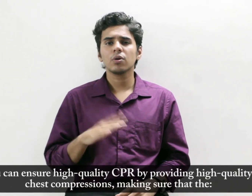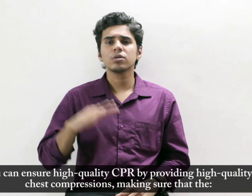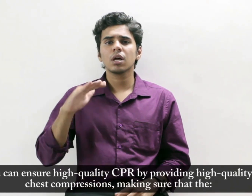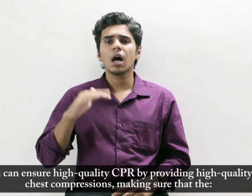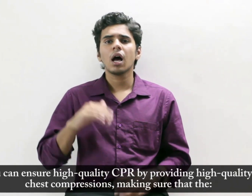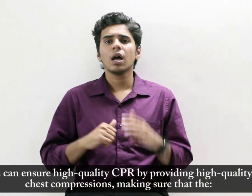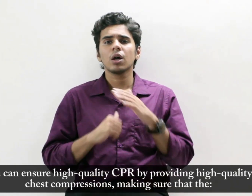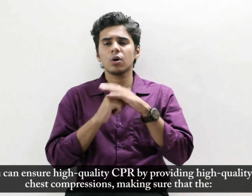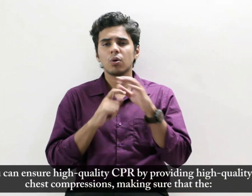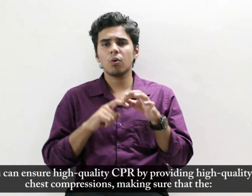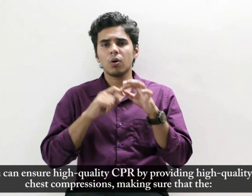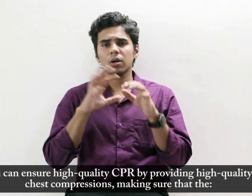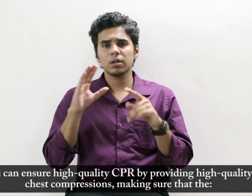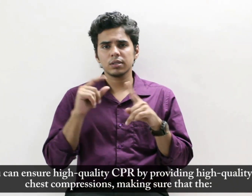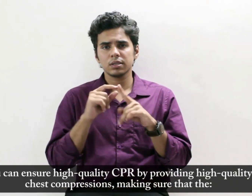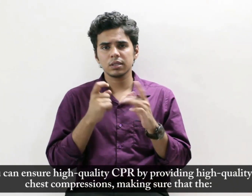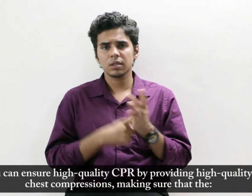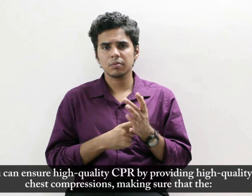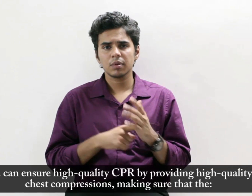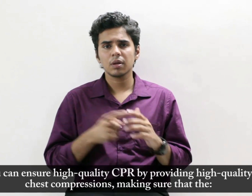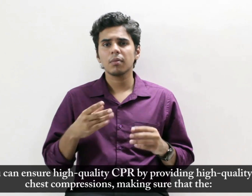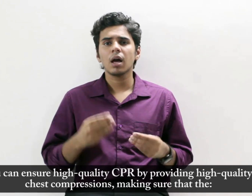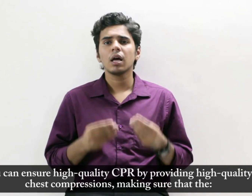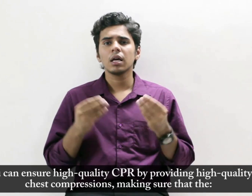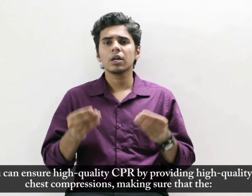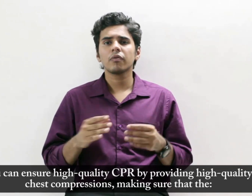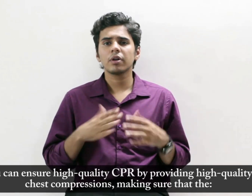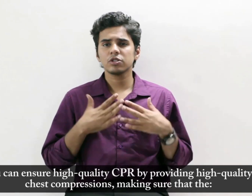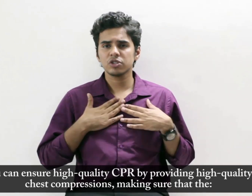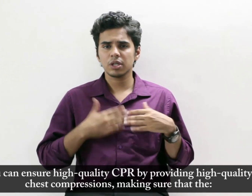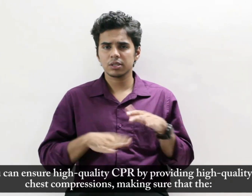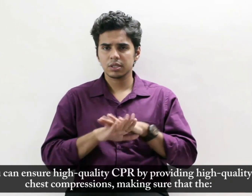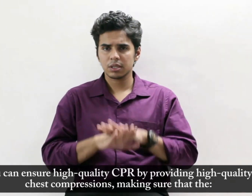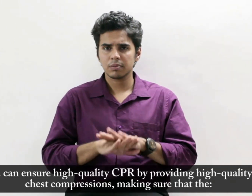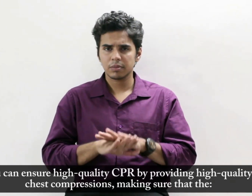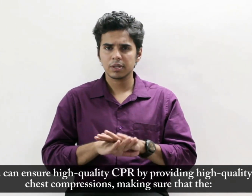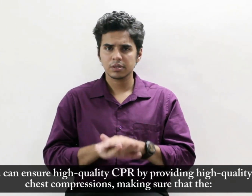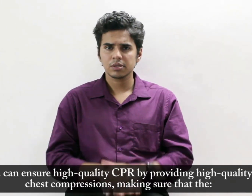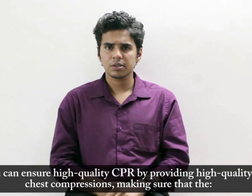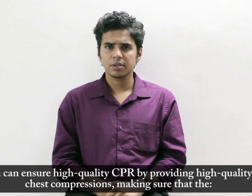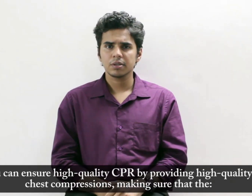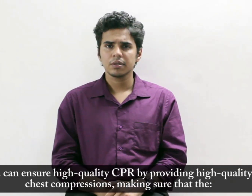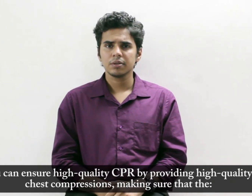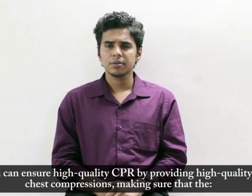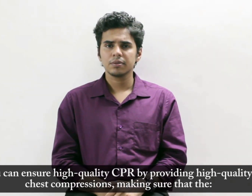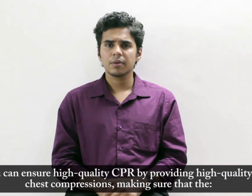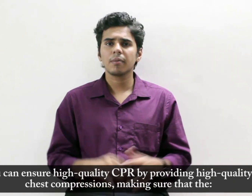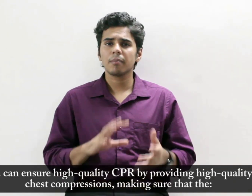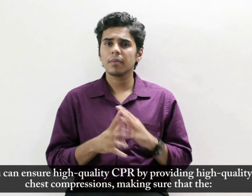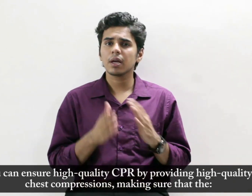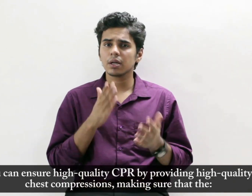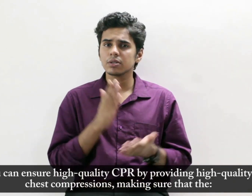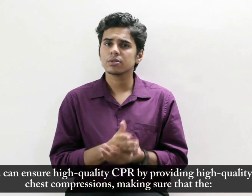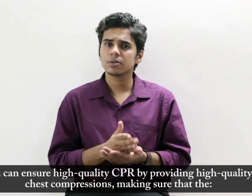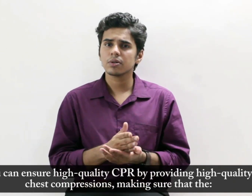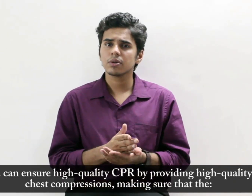You can ensure high quality CPR by providing high quality chest compressions, making sure